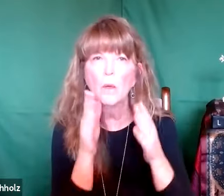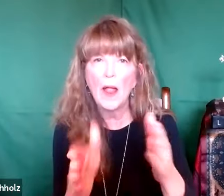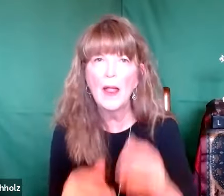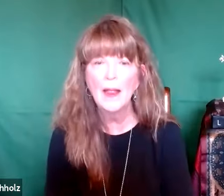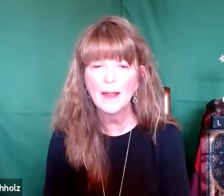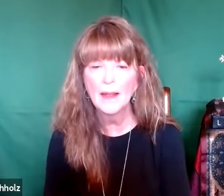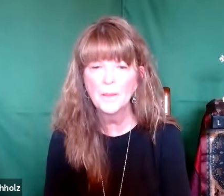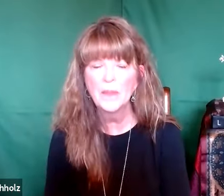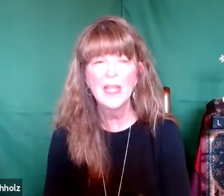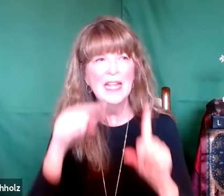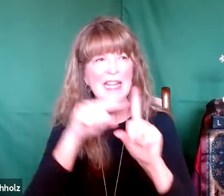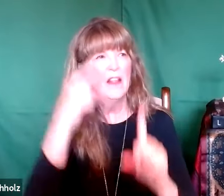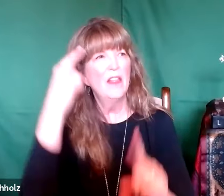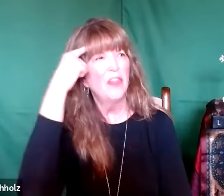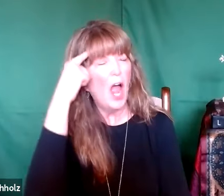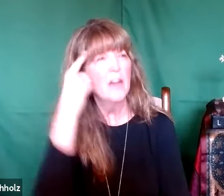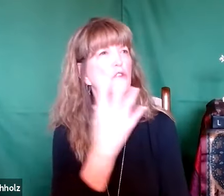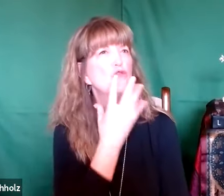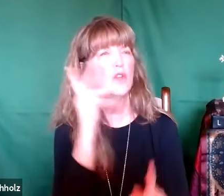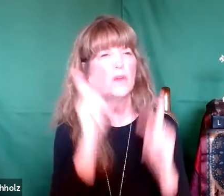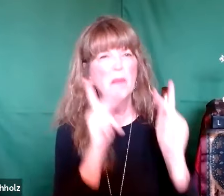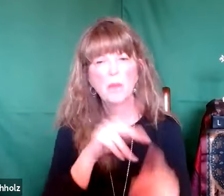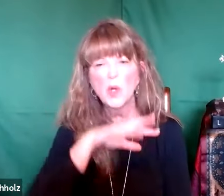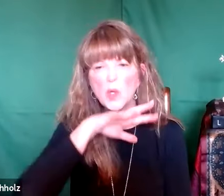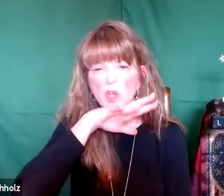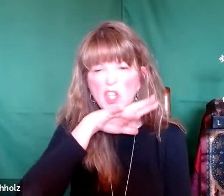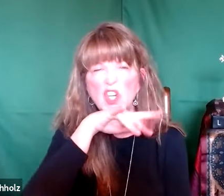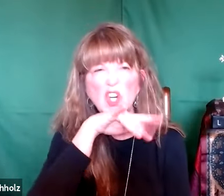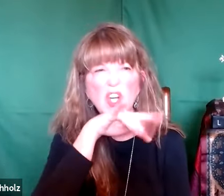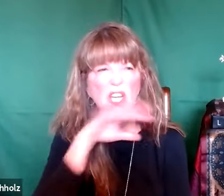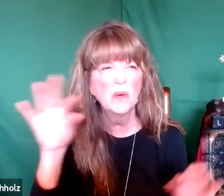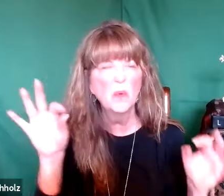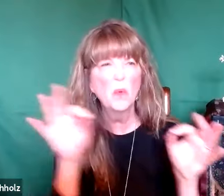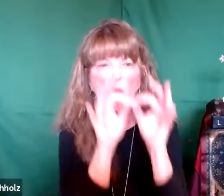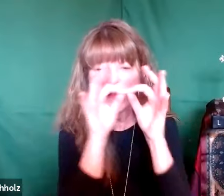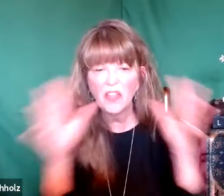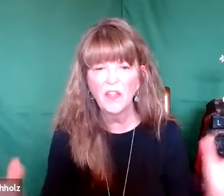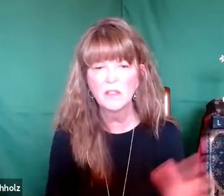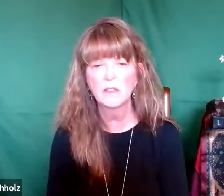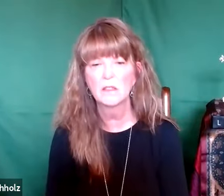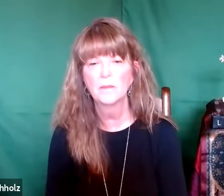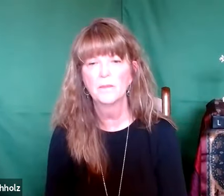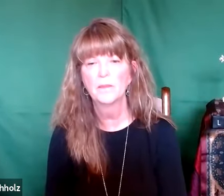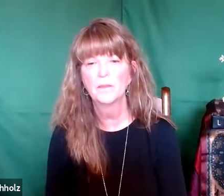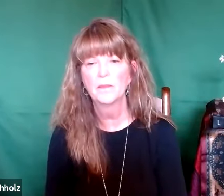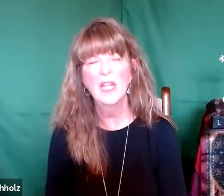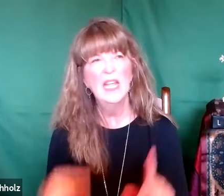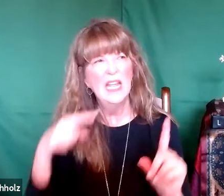Jewish nation was the right way to keep the peace. He thought that Jewish people were insignificant